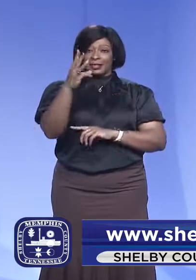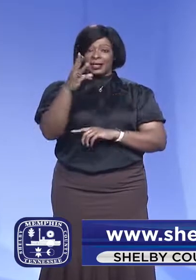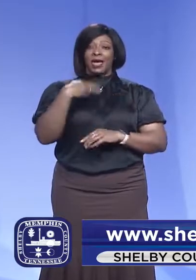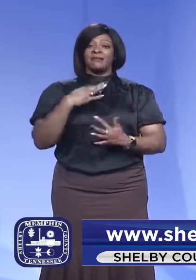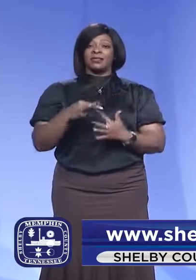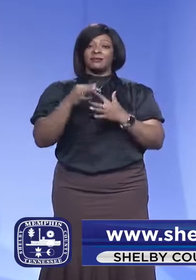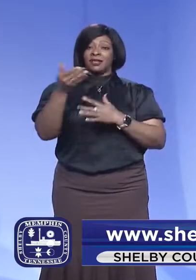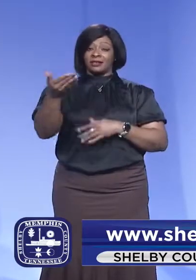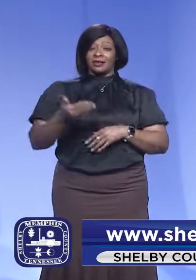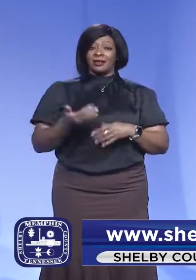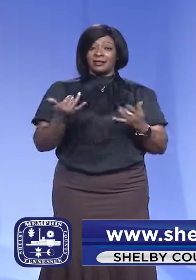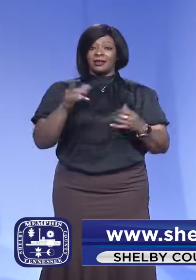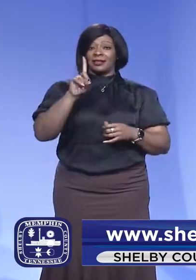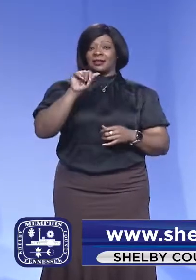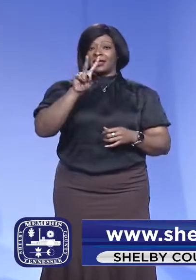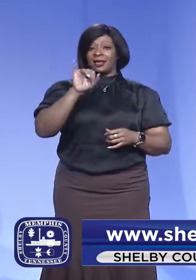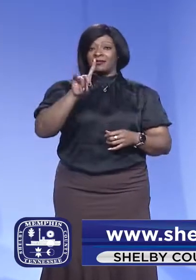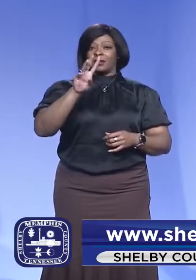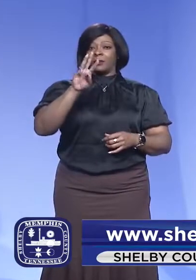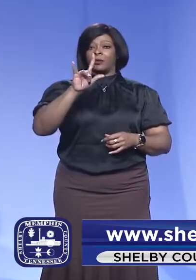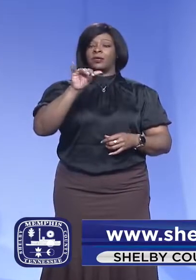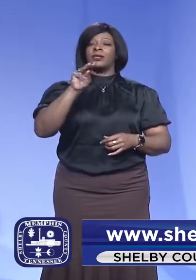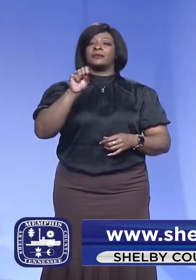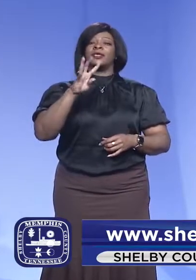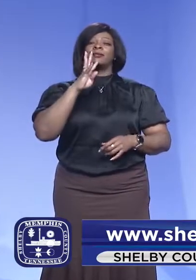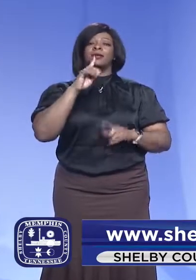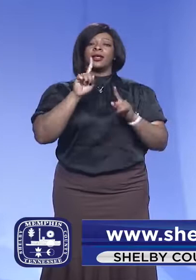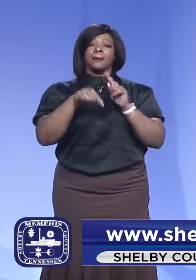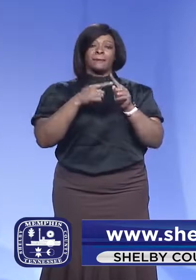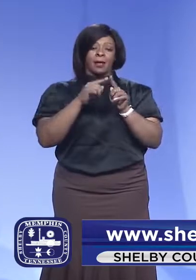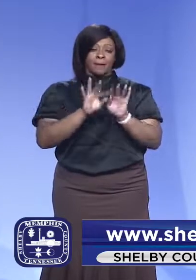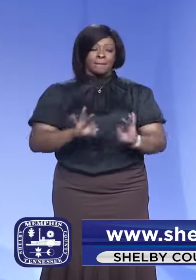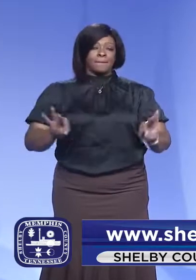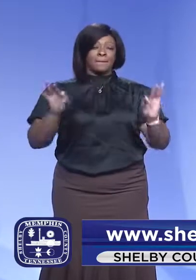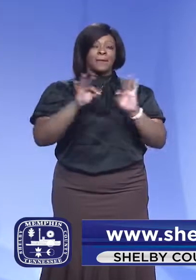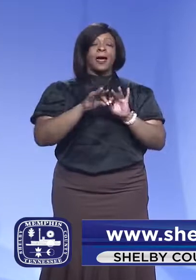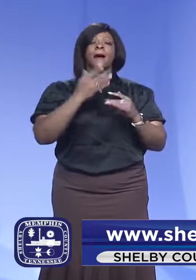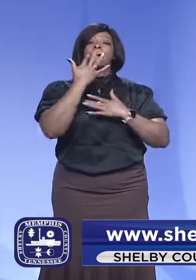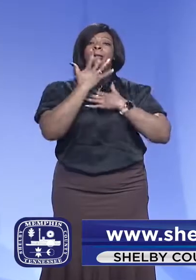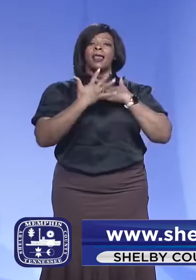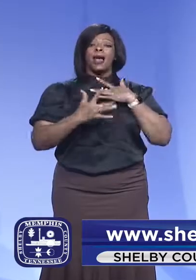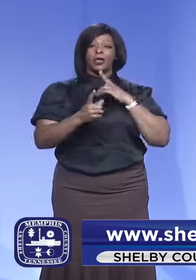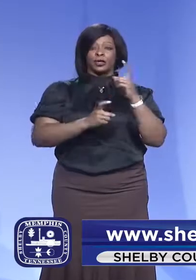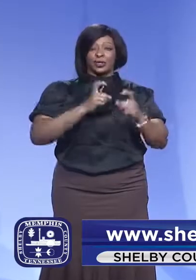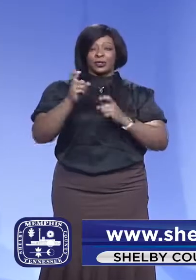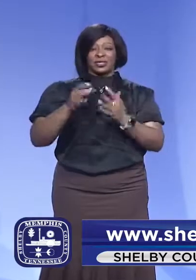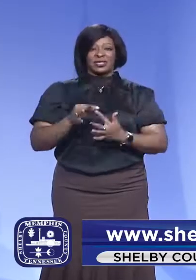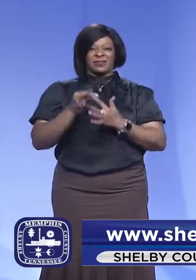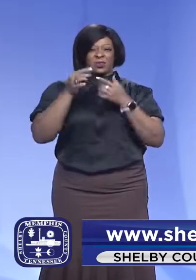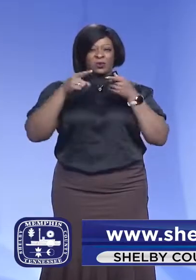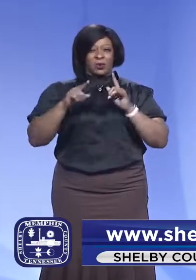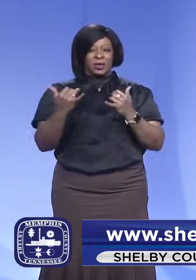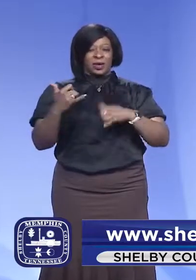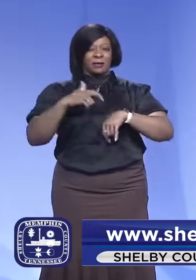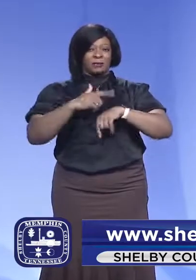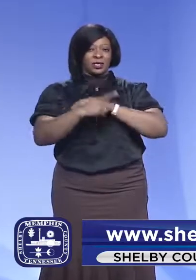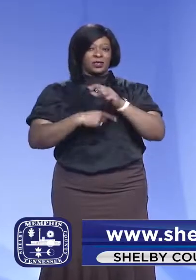special guest with us, David Williams, who's going to speak to the importance of blood donations, particularly at this time of